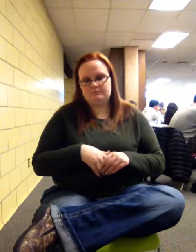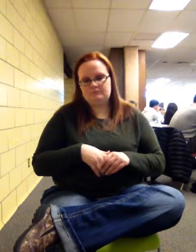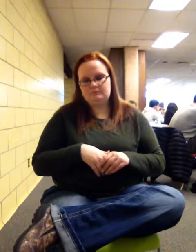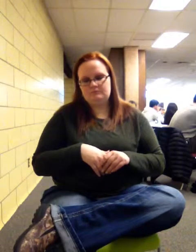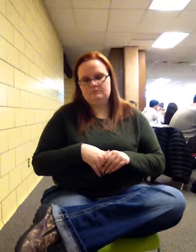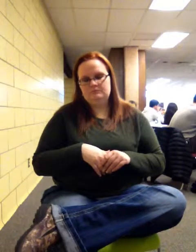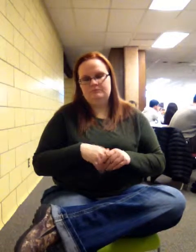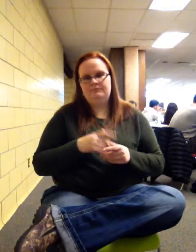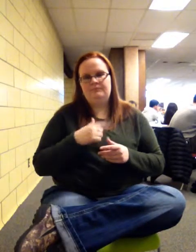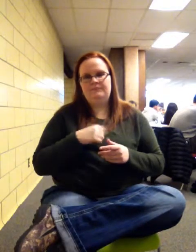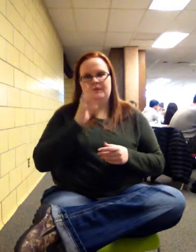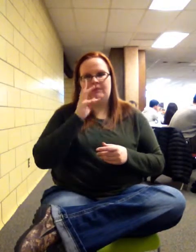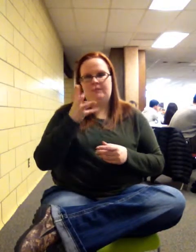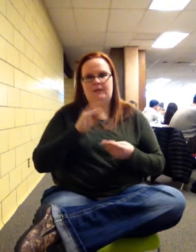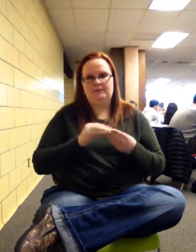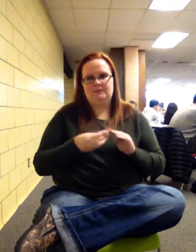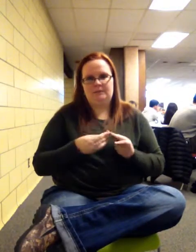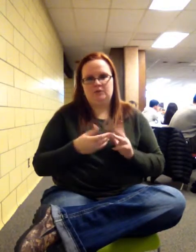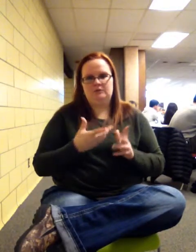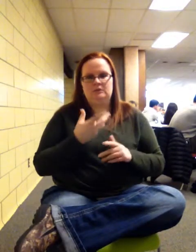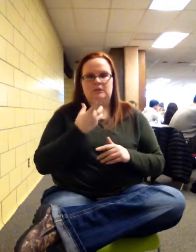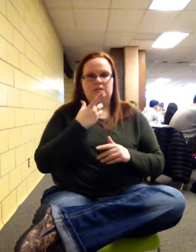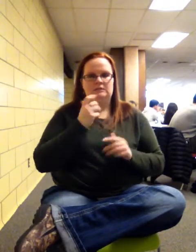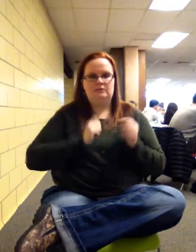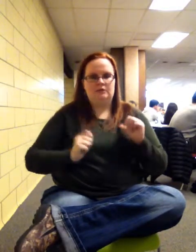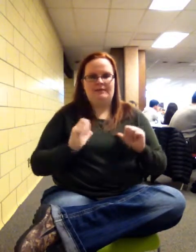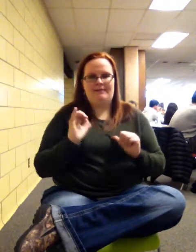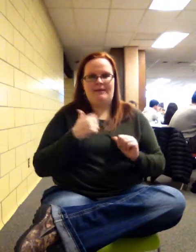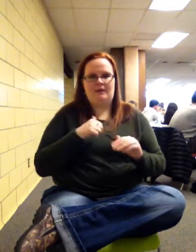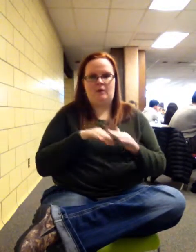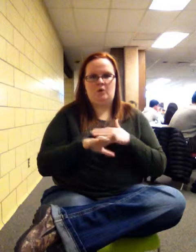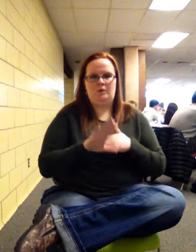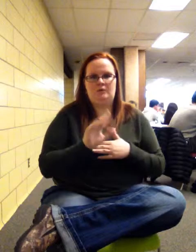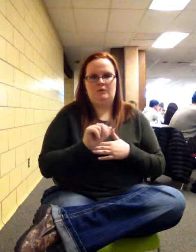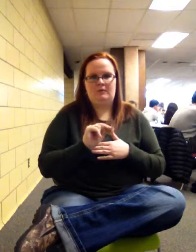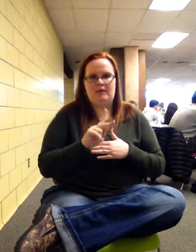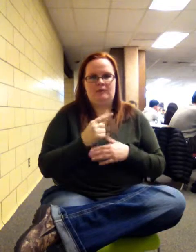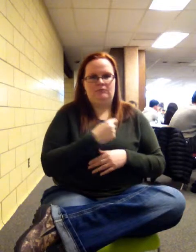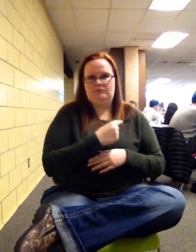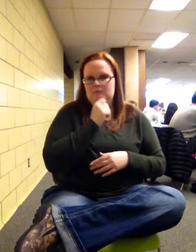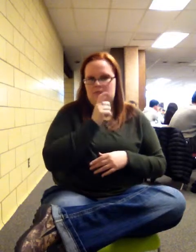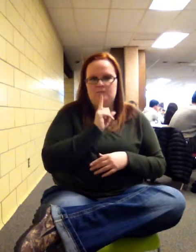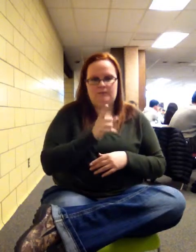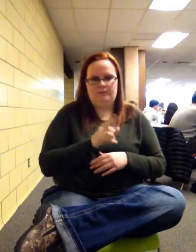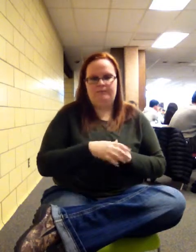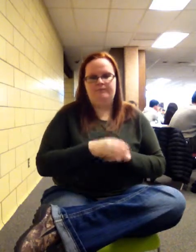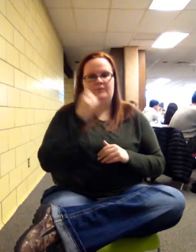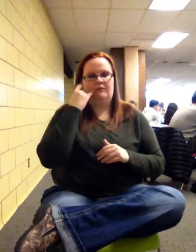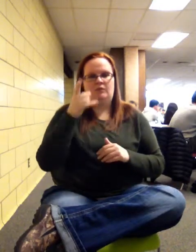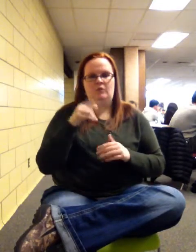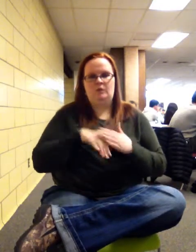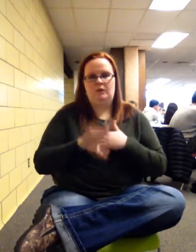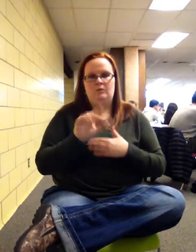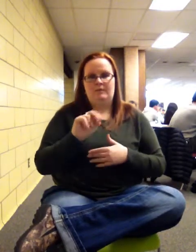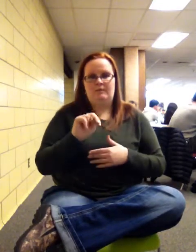So I'm going to make up some numbers. Let's pretend like I walk into the bank, and this isn't real. And if you walk into the bank and see this, call me right away,